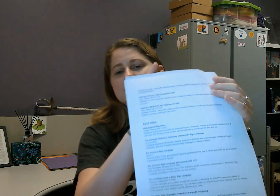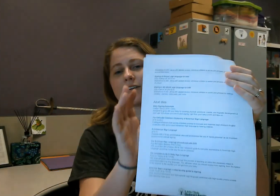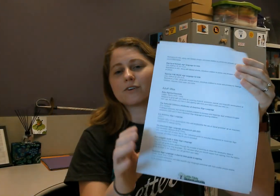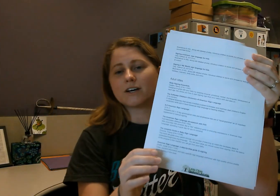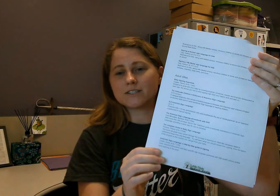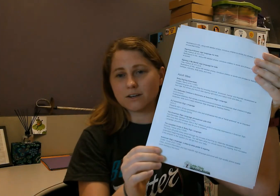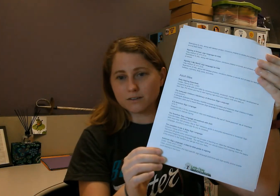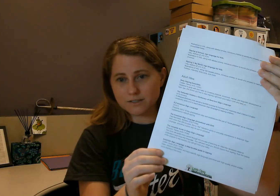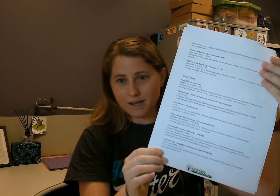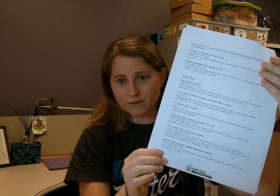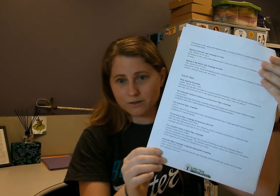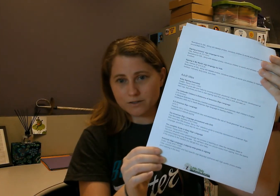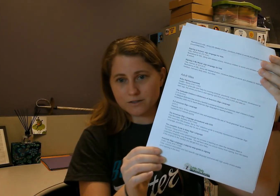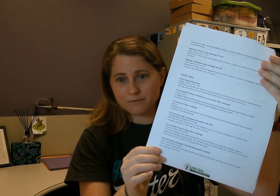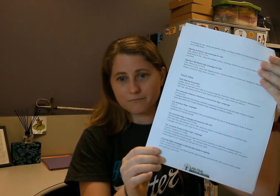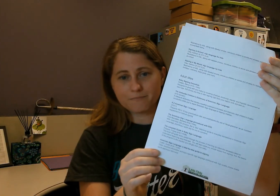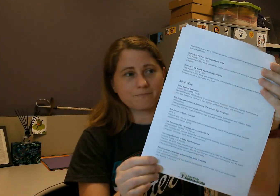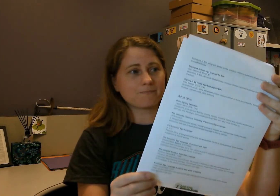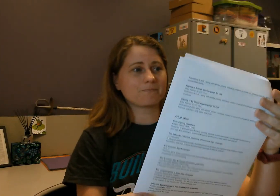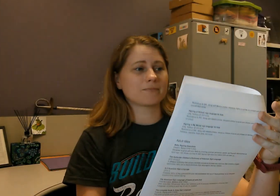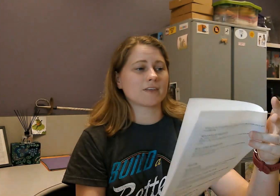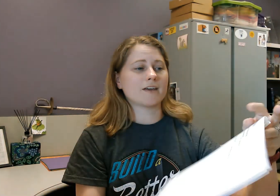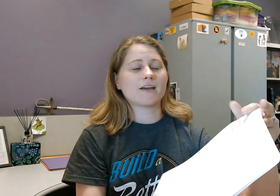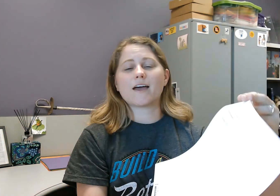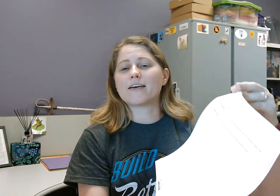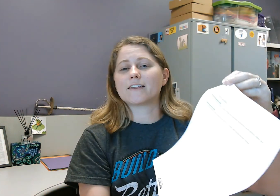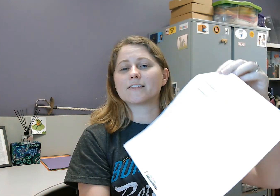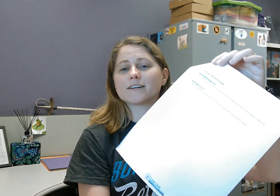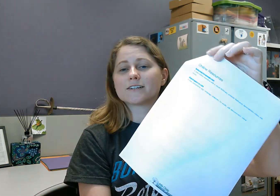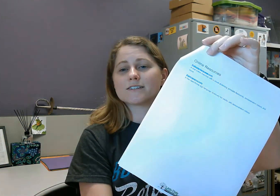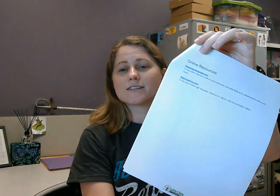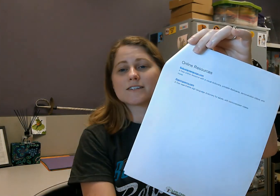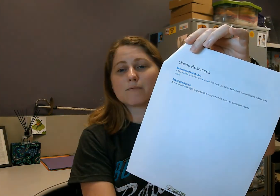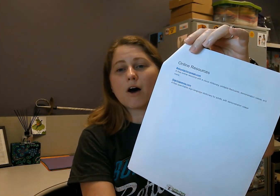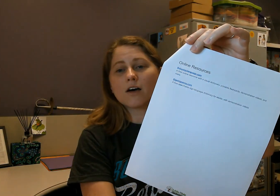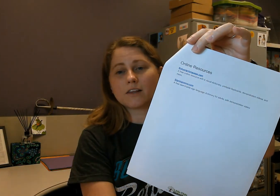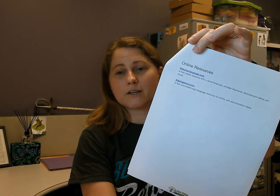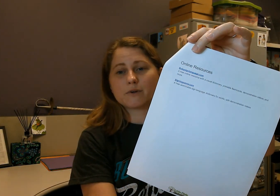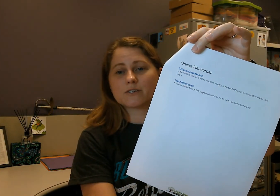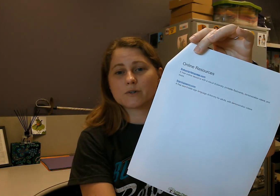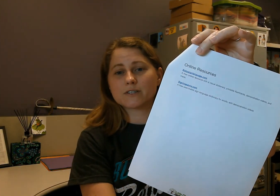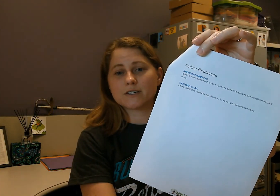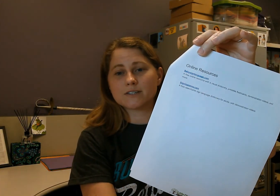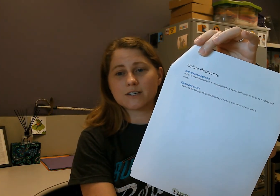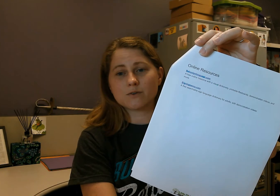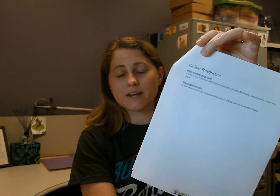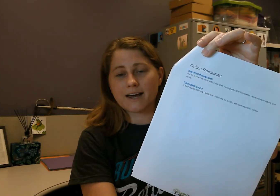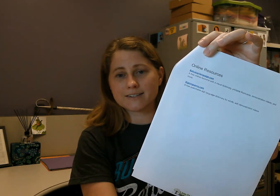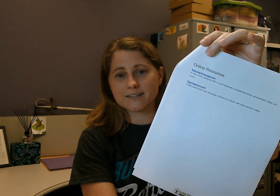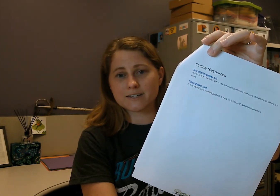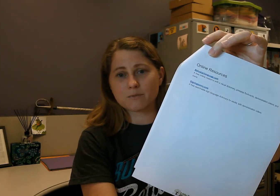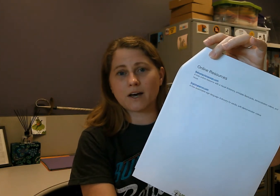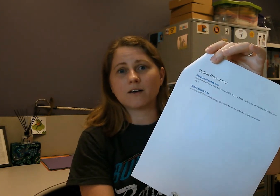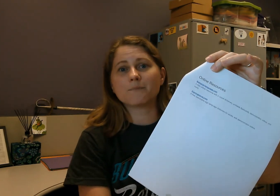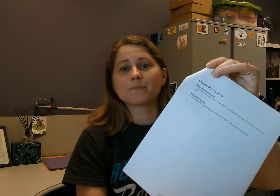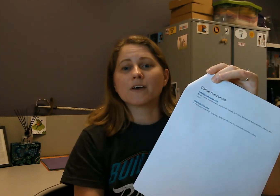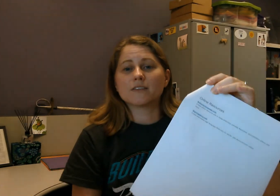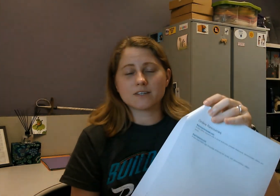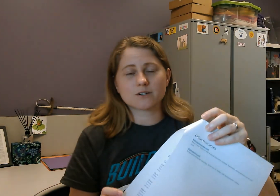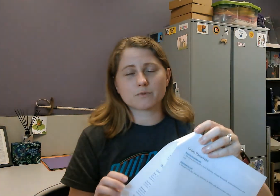several adult titles, and then there's some online resources that you can access as well. These are